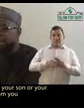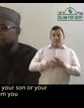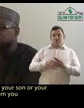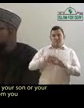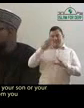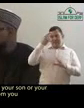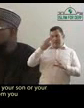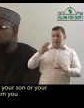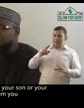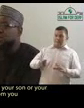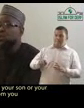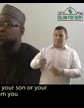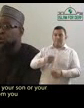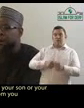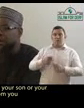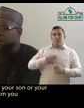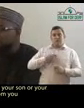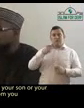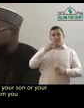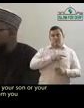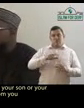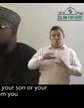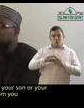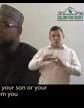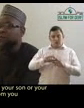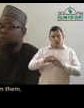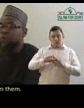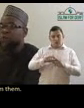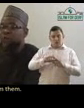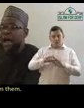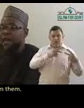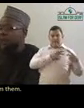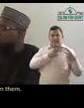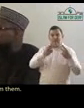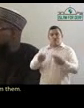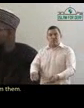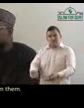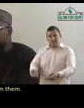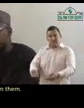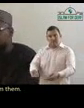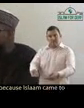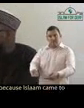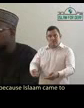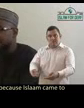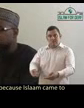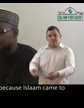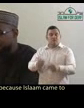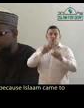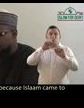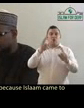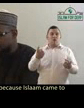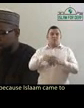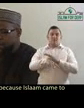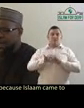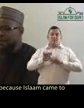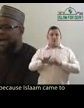name, and he or she becomes your son or your daughter. And they inherit from you if you die, and you inherit from them. You can't do